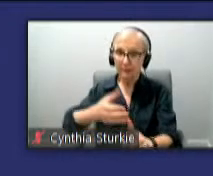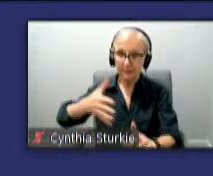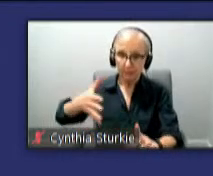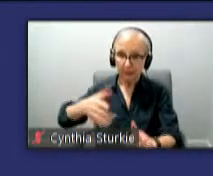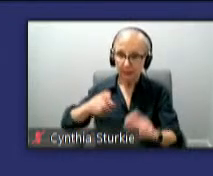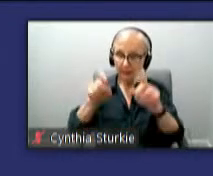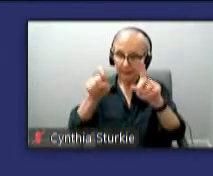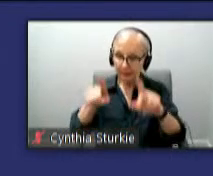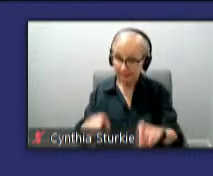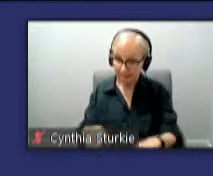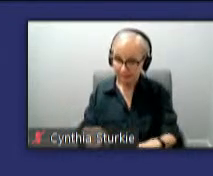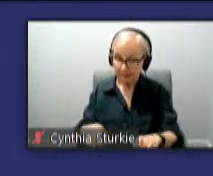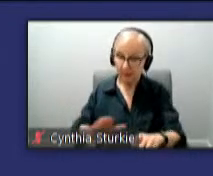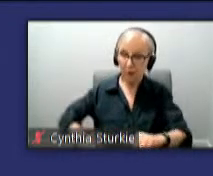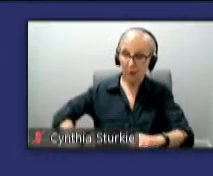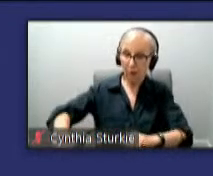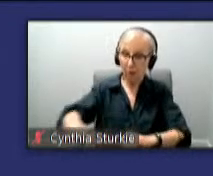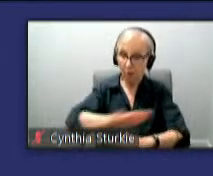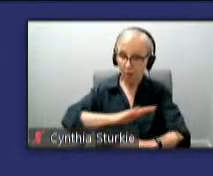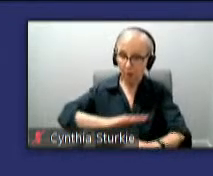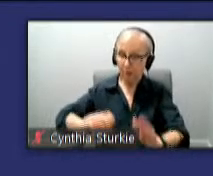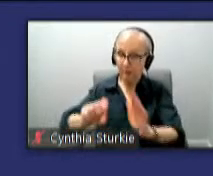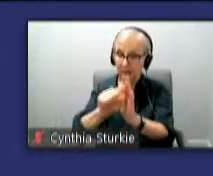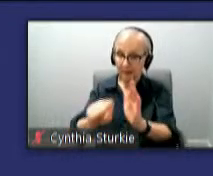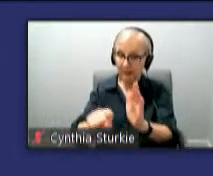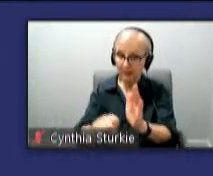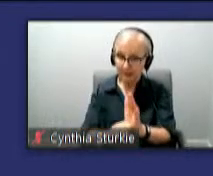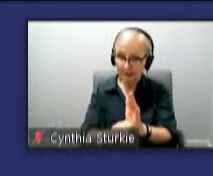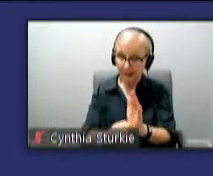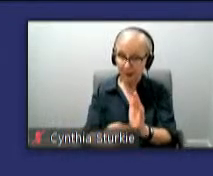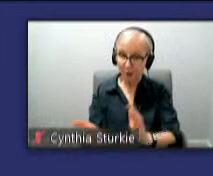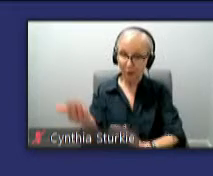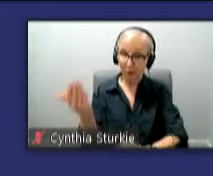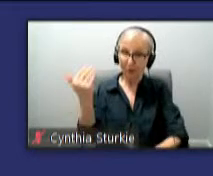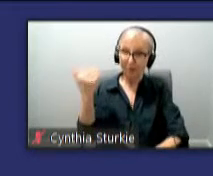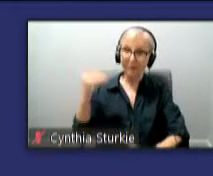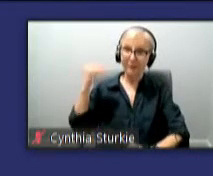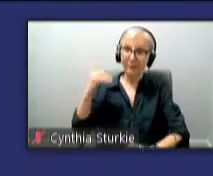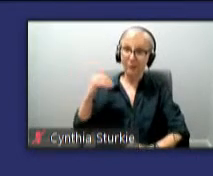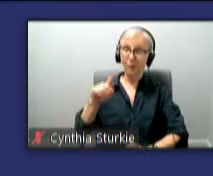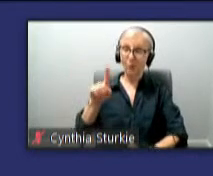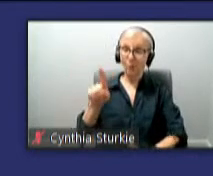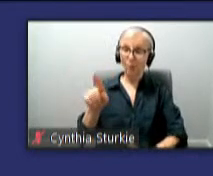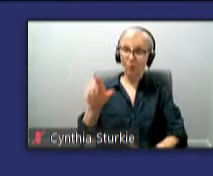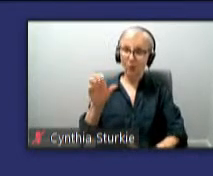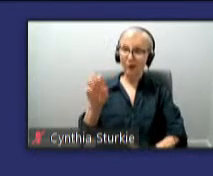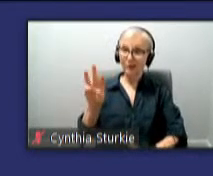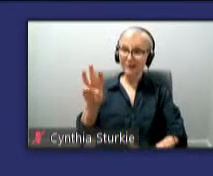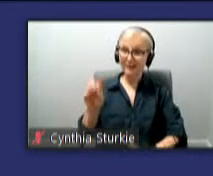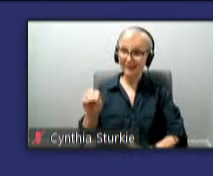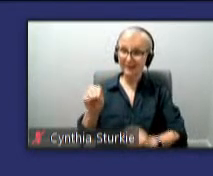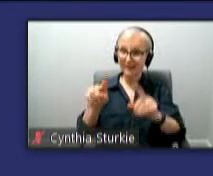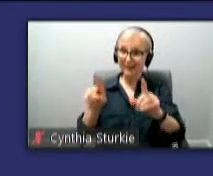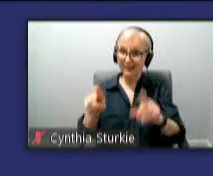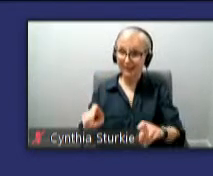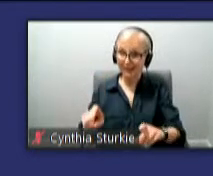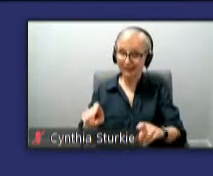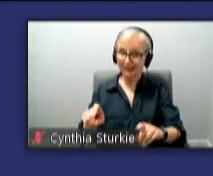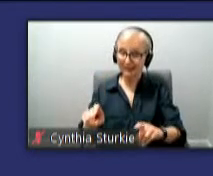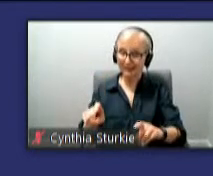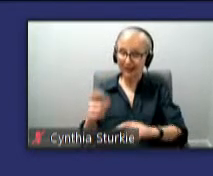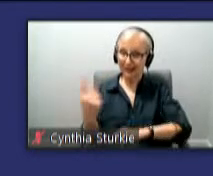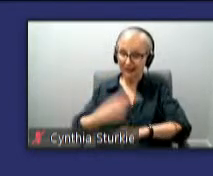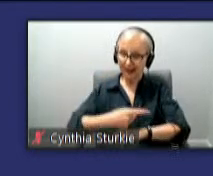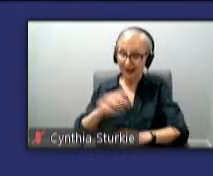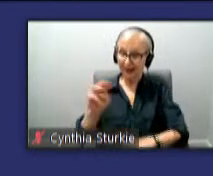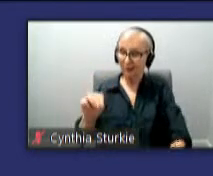state. If you remember, we could only do 160 tests a day in March of 2020 and quickly scaled